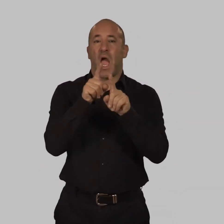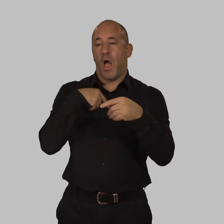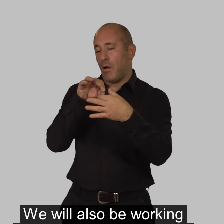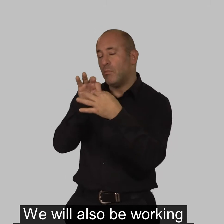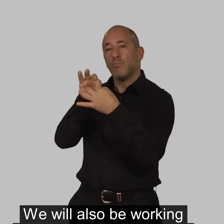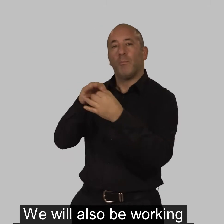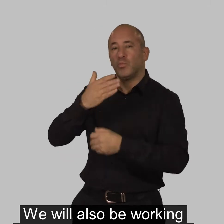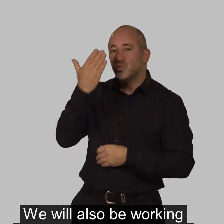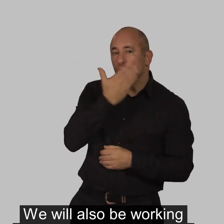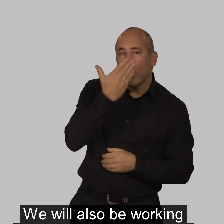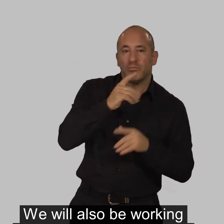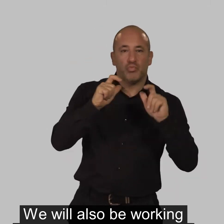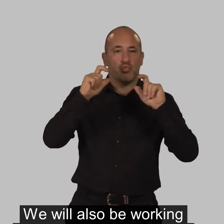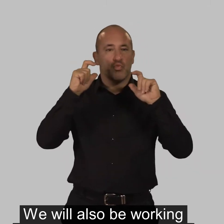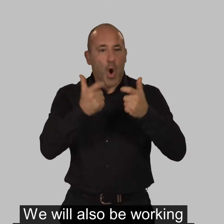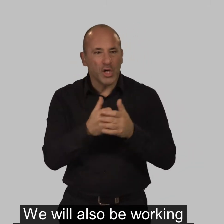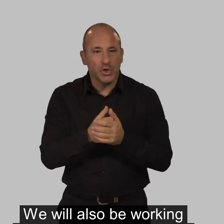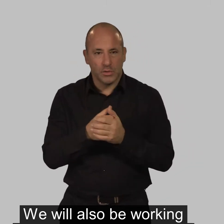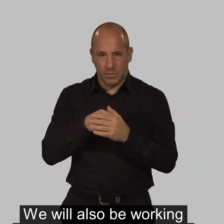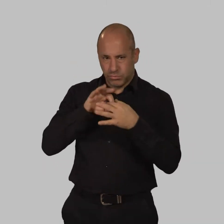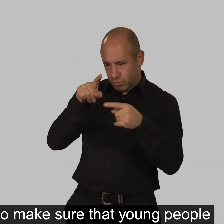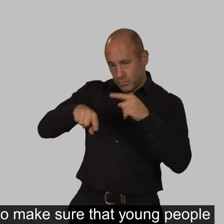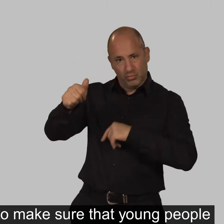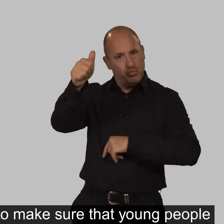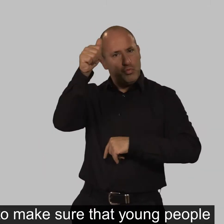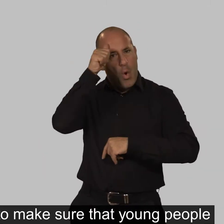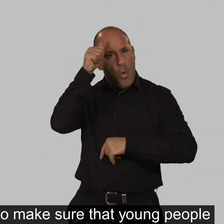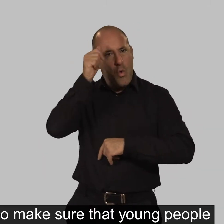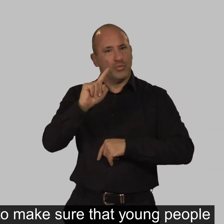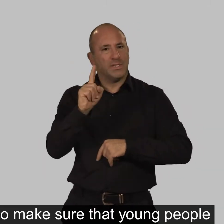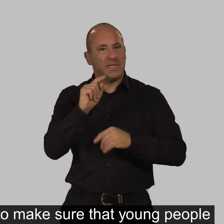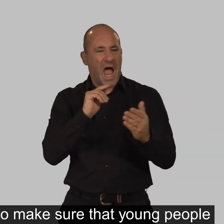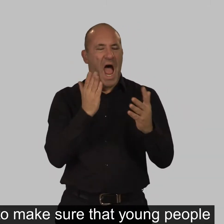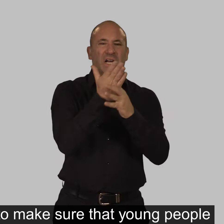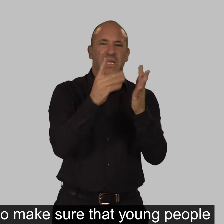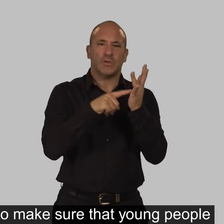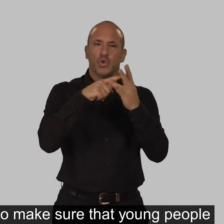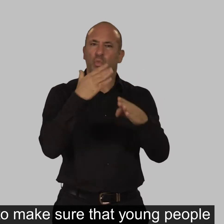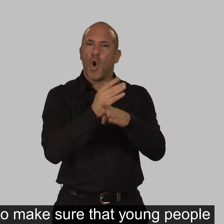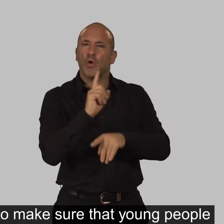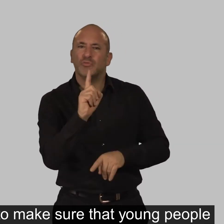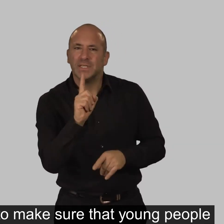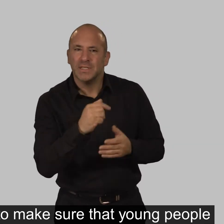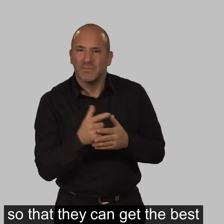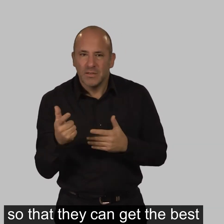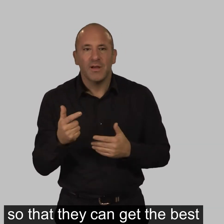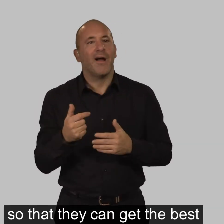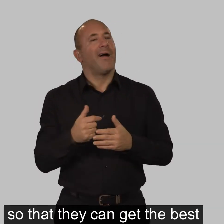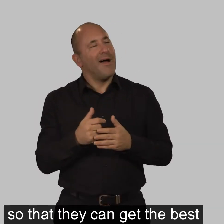We will also be working with schools and colleges to make sure that young people know about access to work,